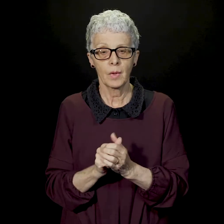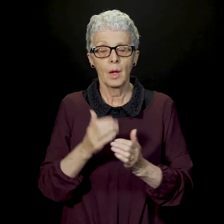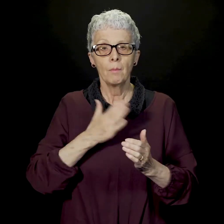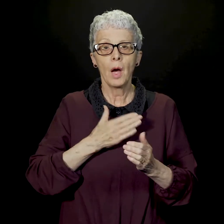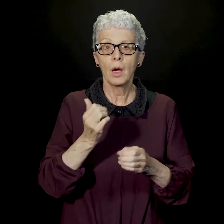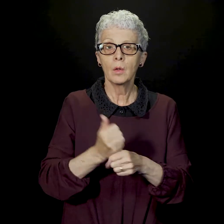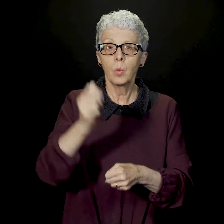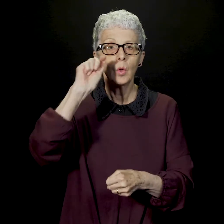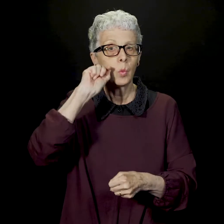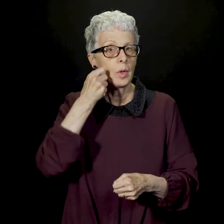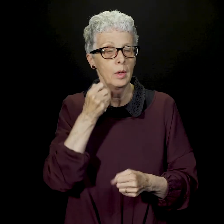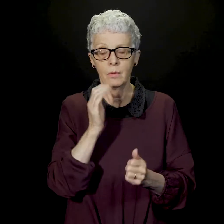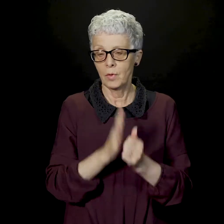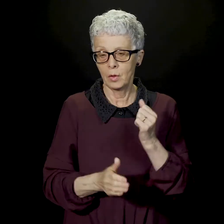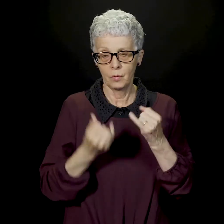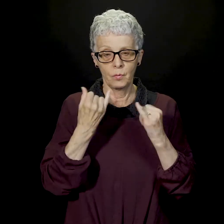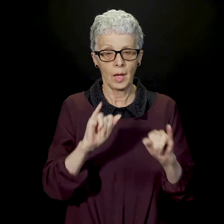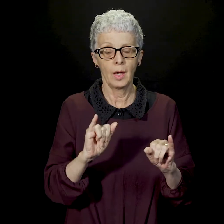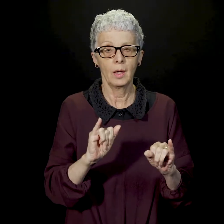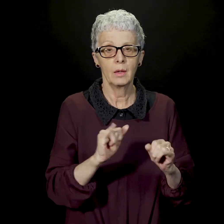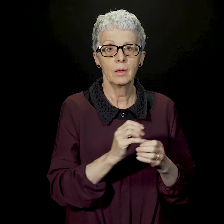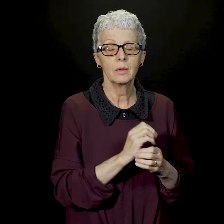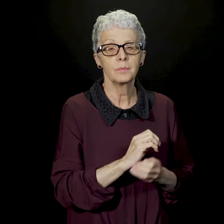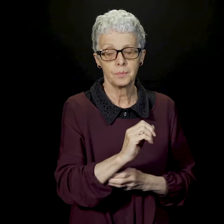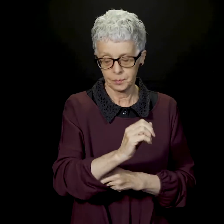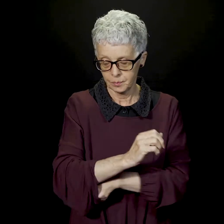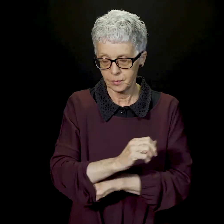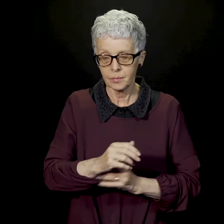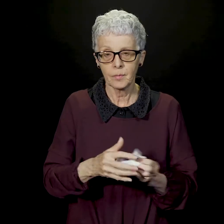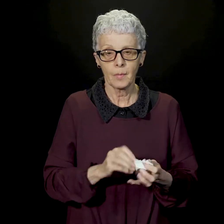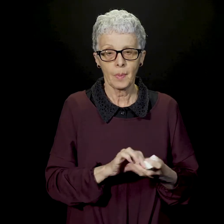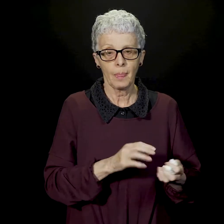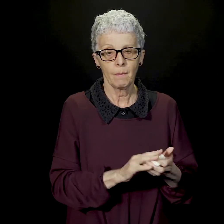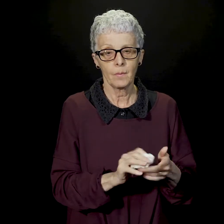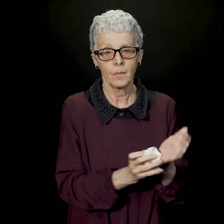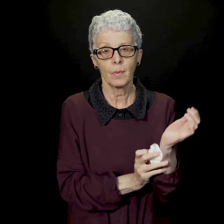triumph. My God will never fail.